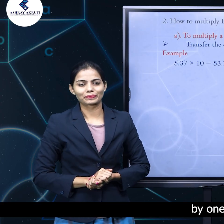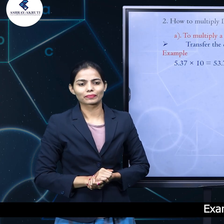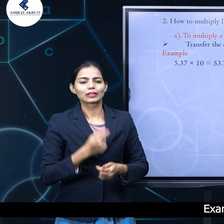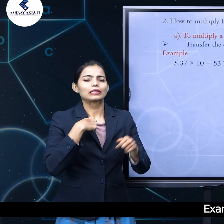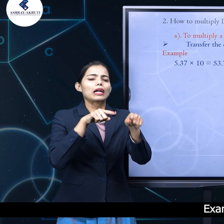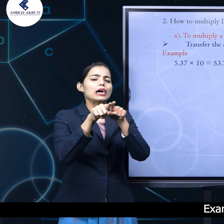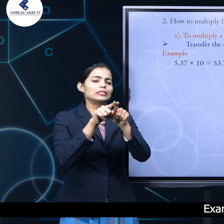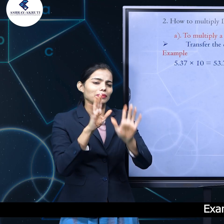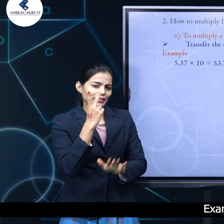Example: